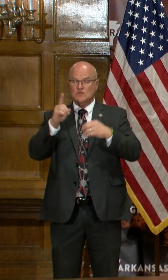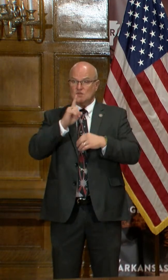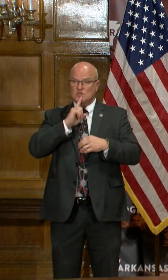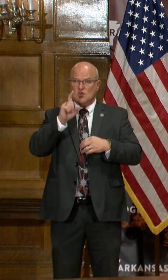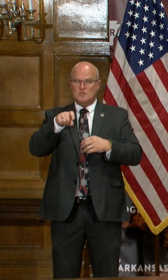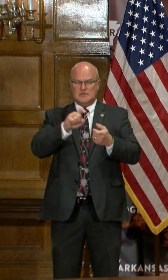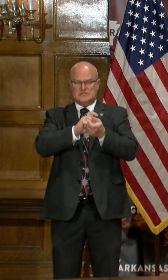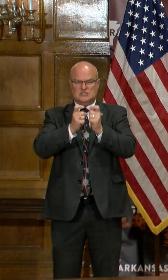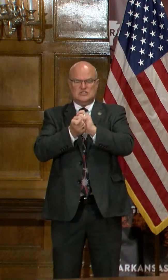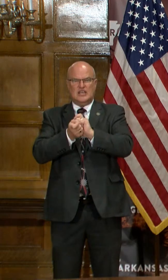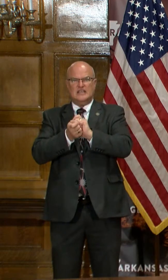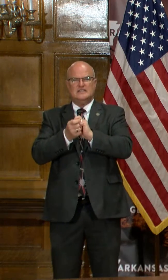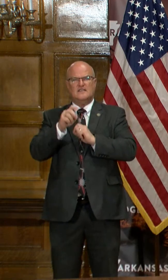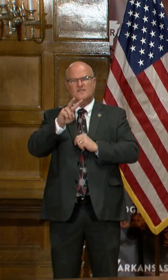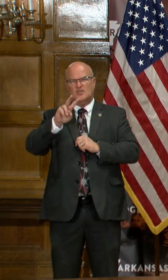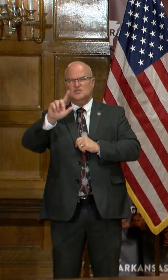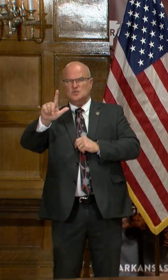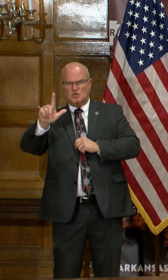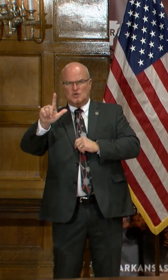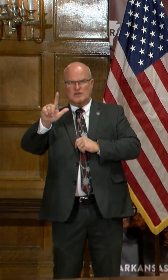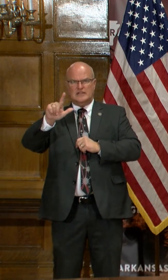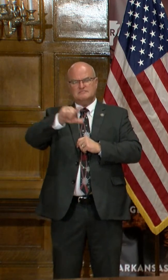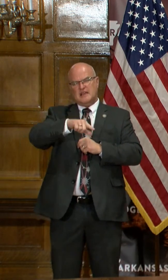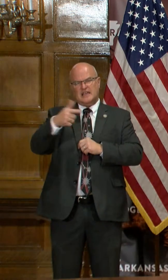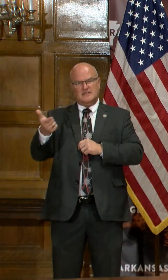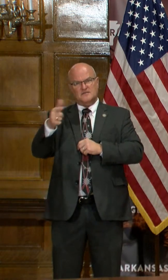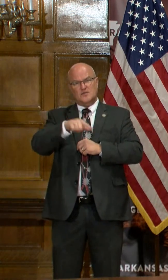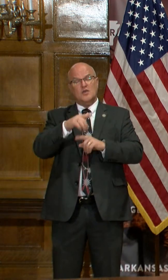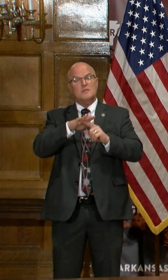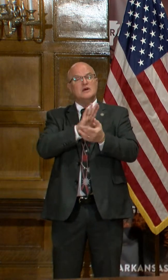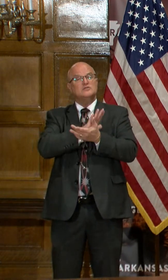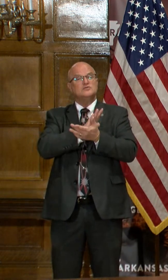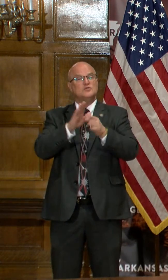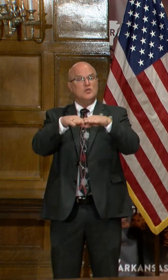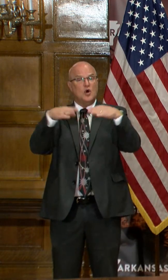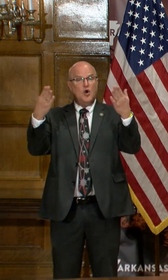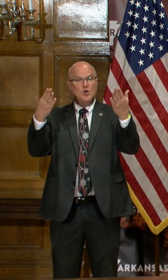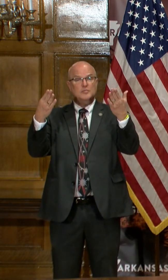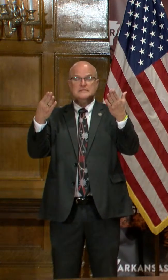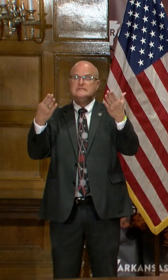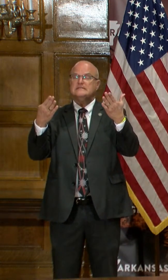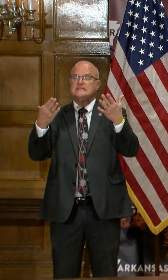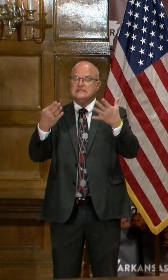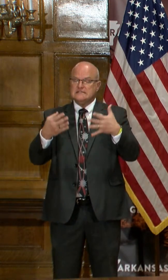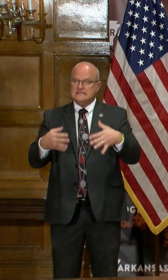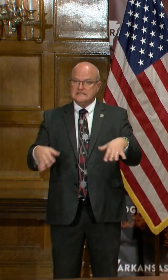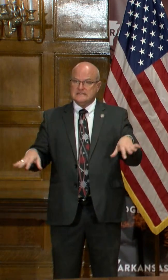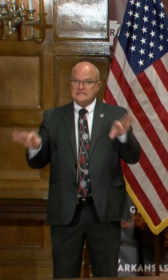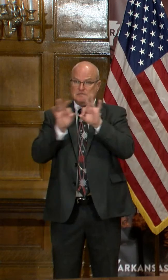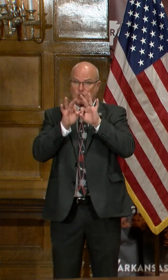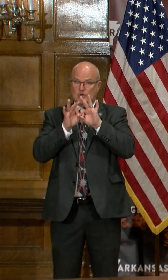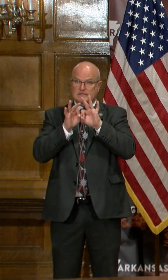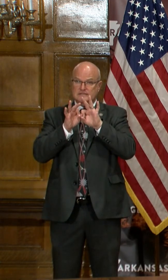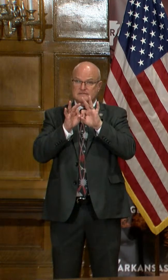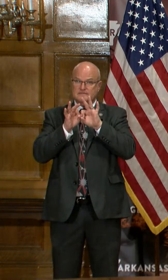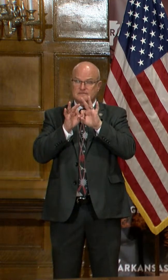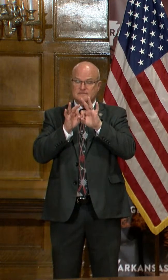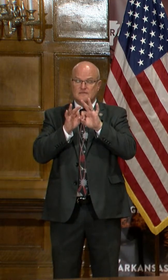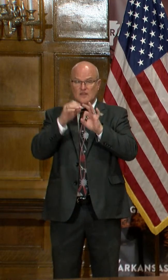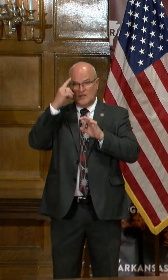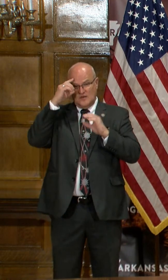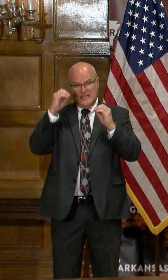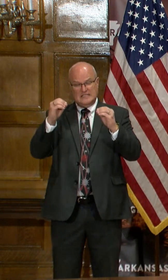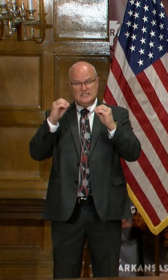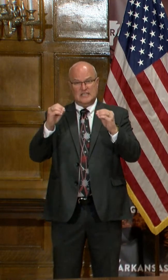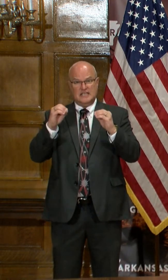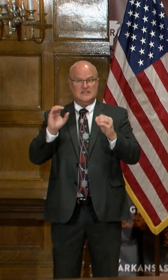have to switch to virtual from time to time, but schools staying open is increasingly important for the education